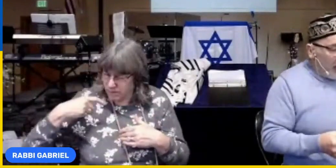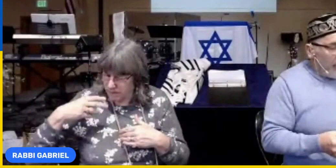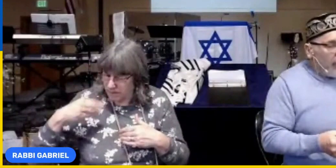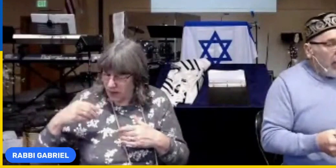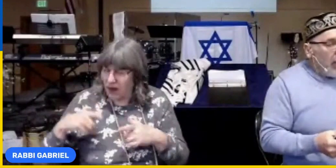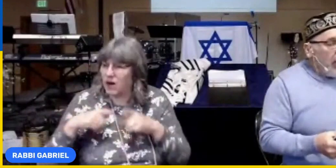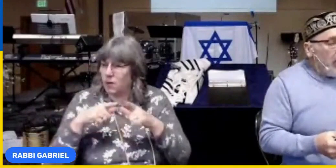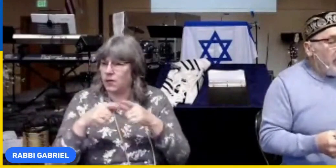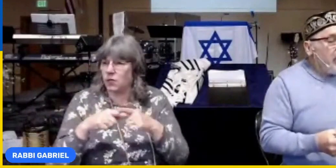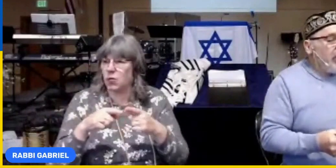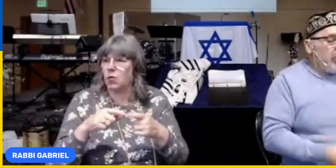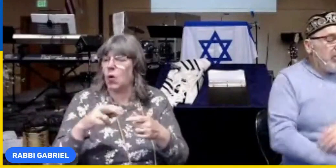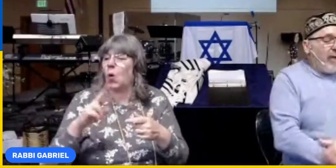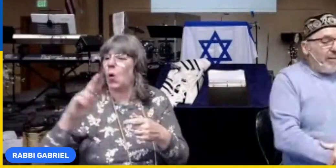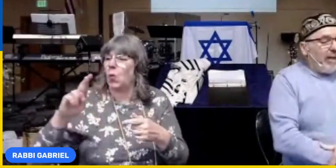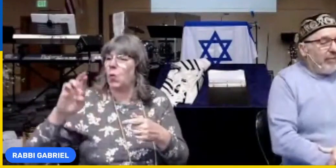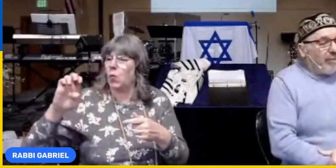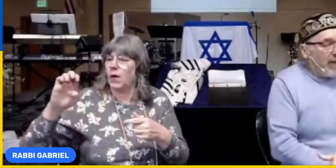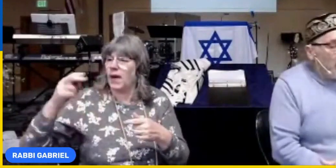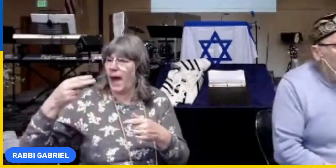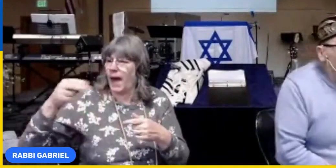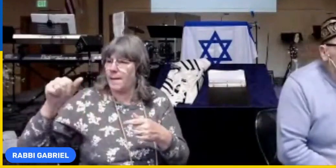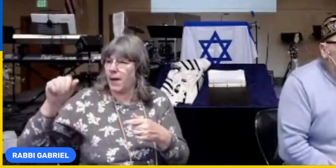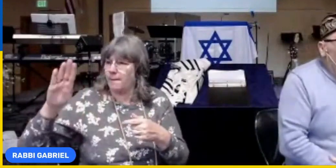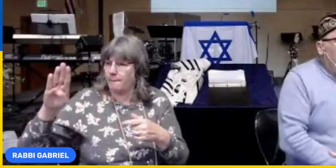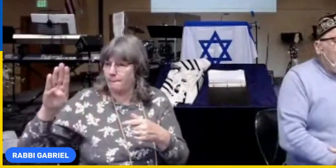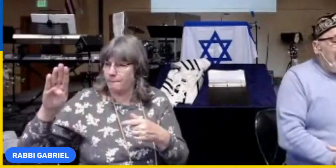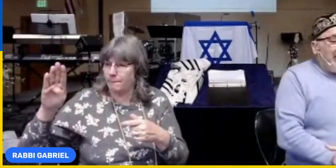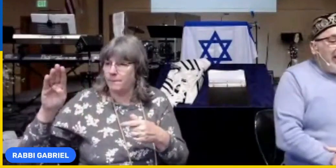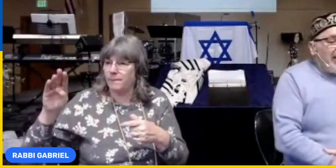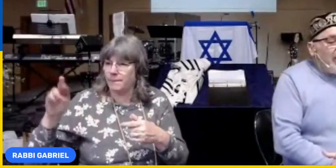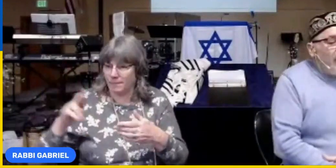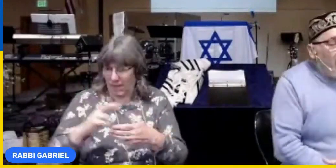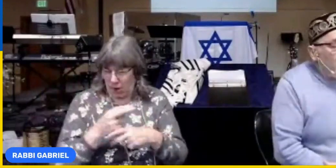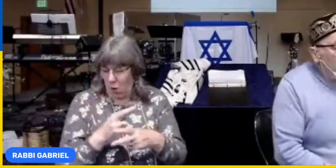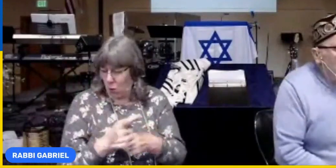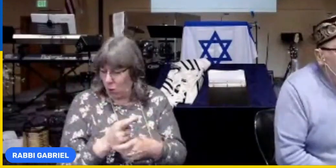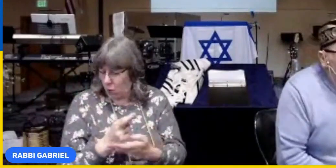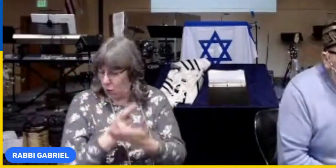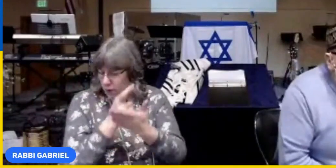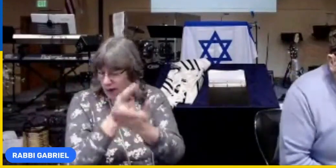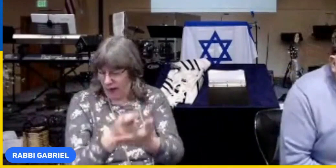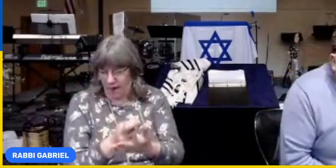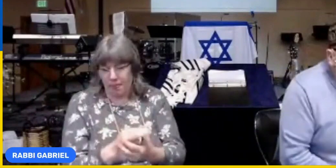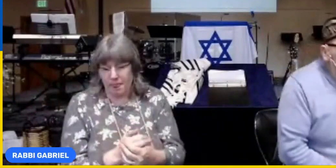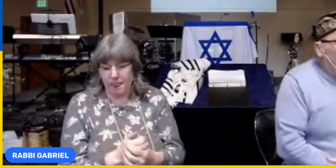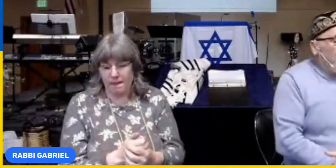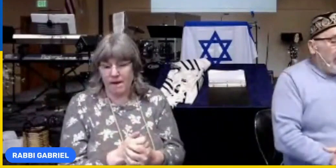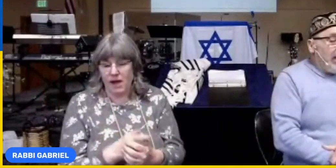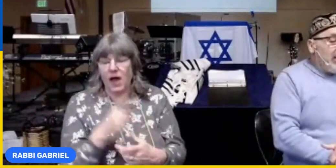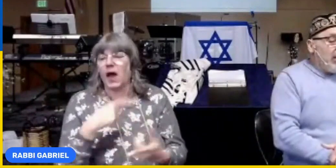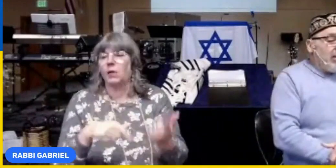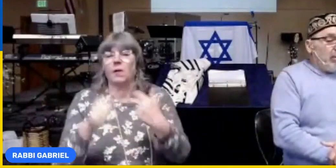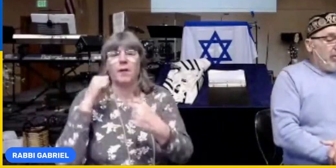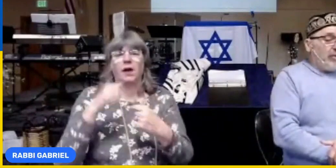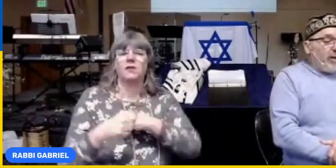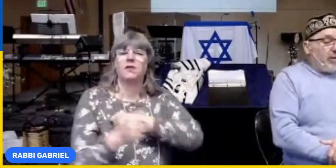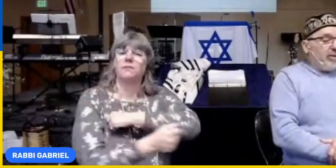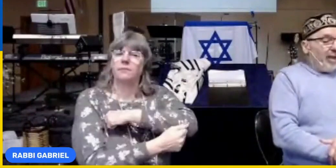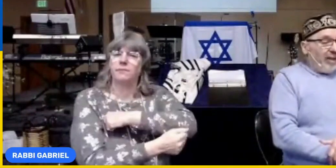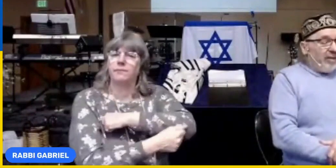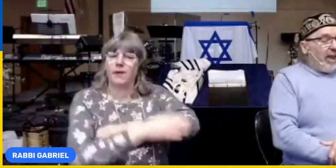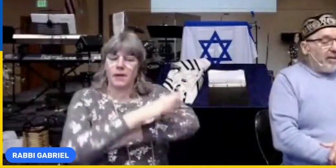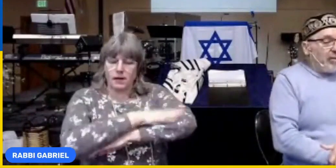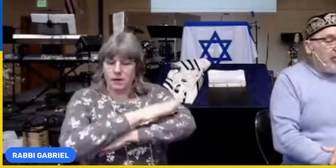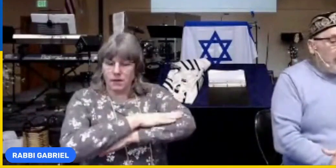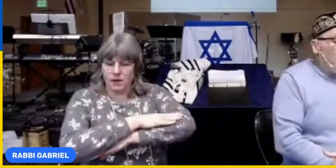rehabilitation program. He returned to his family for Passover. Sitting at his father's Seder table, he listened to his